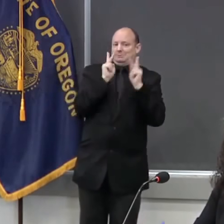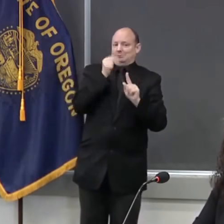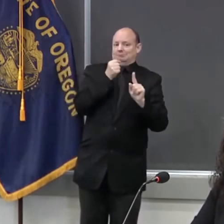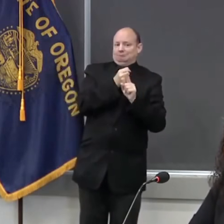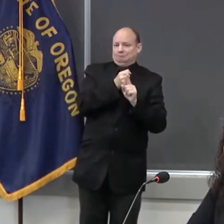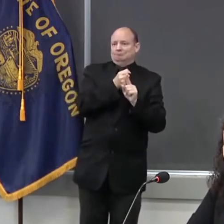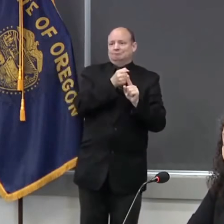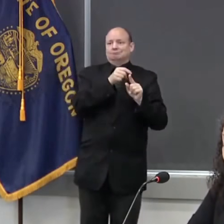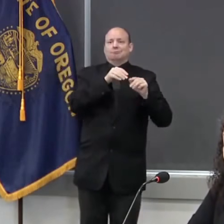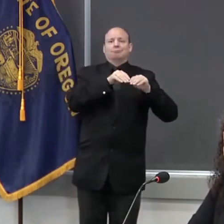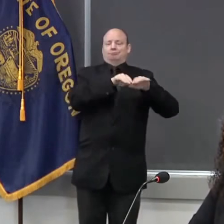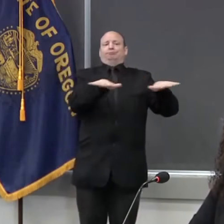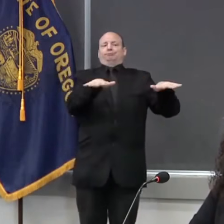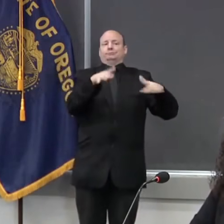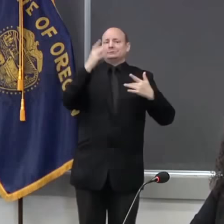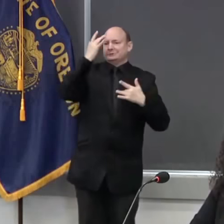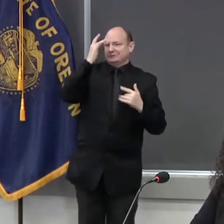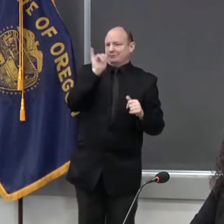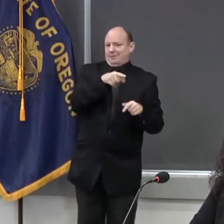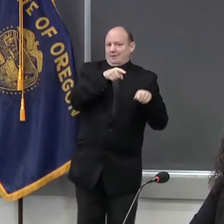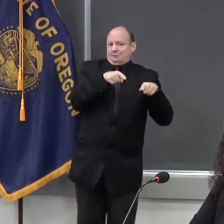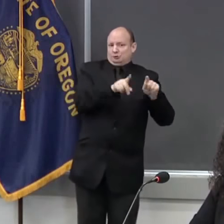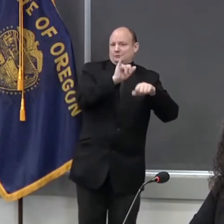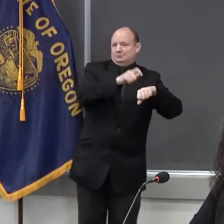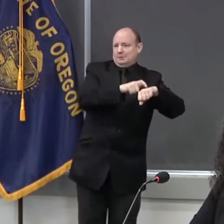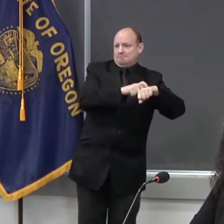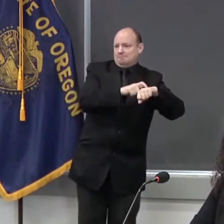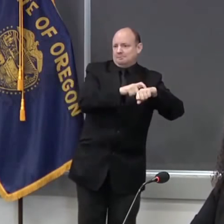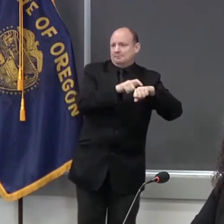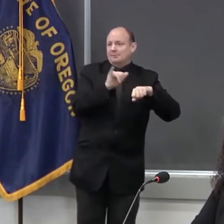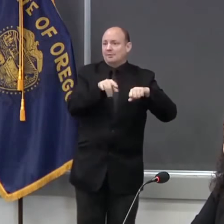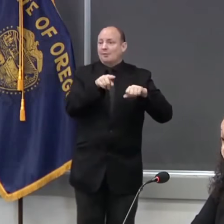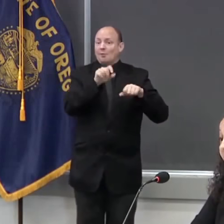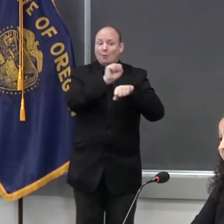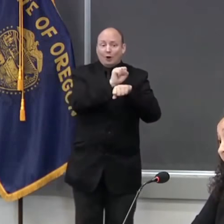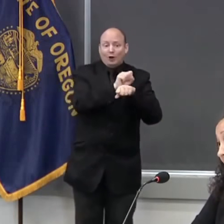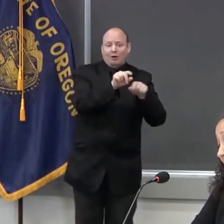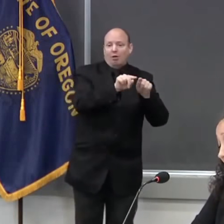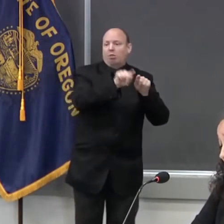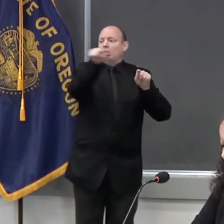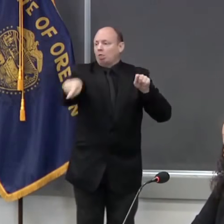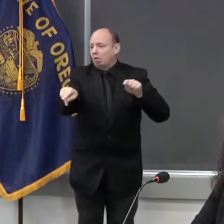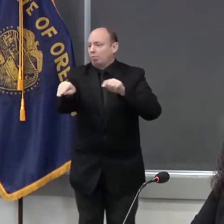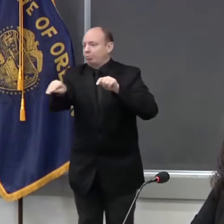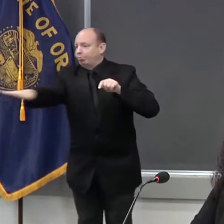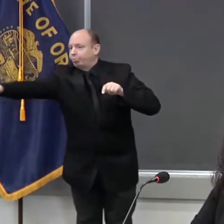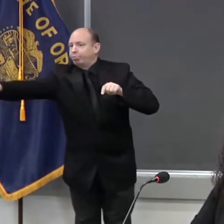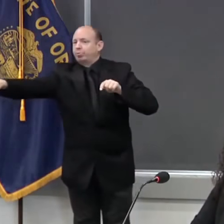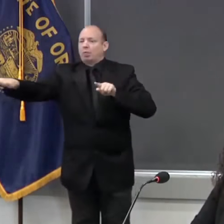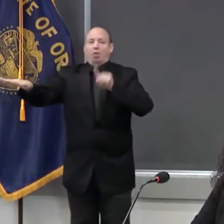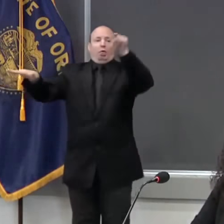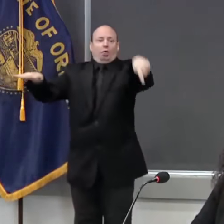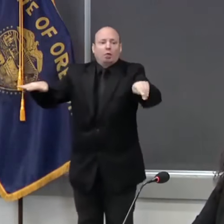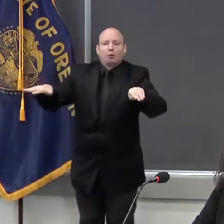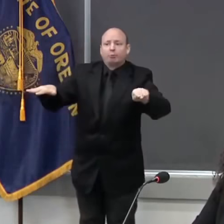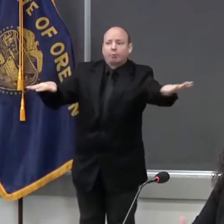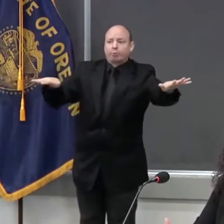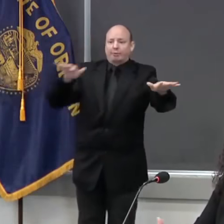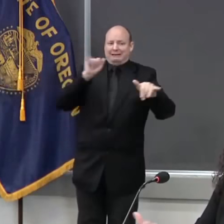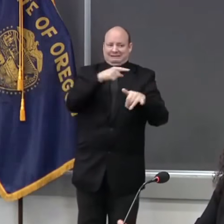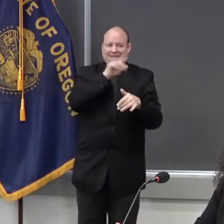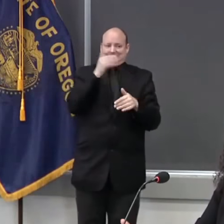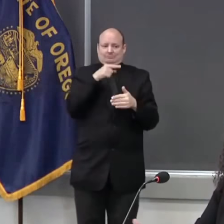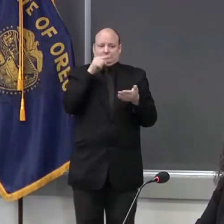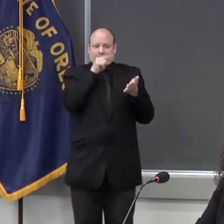the virus spread further to a workplace outbreaks that we're continuing to investigate. We expect more than those